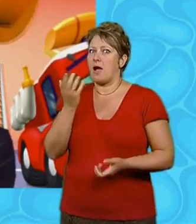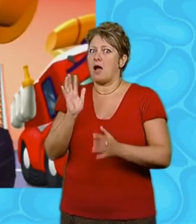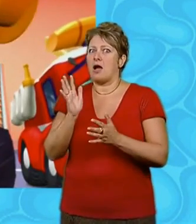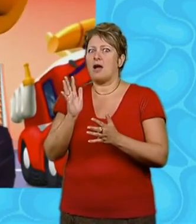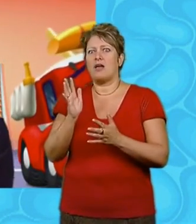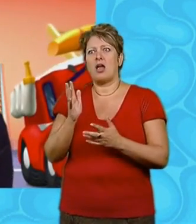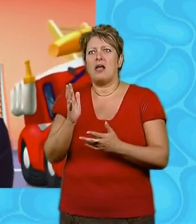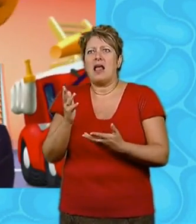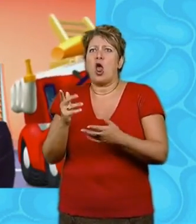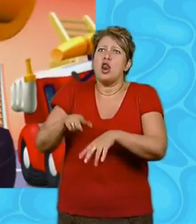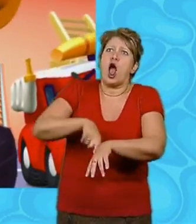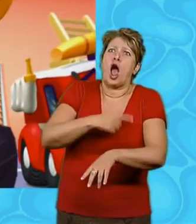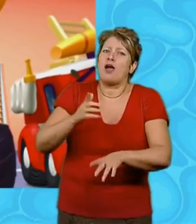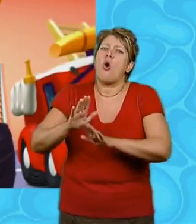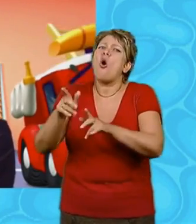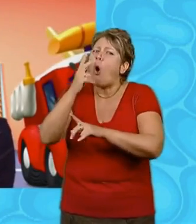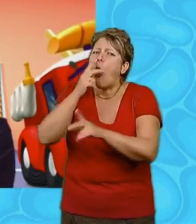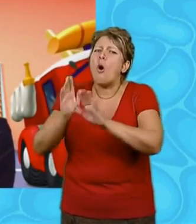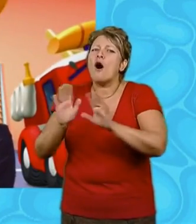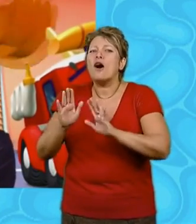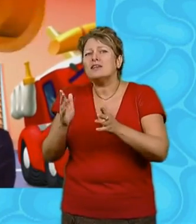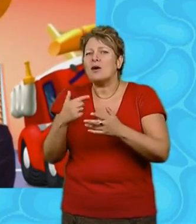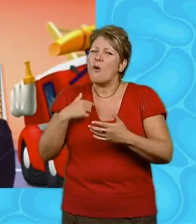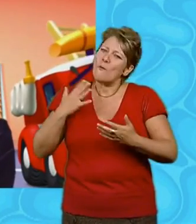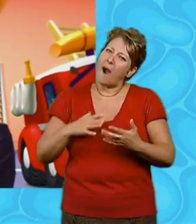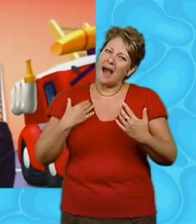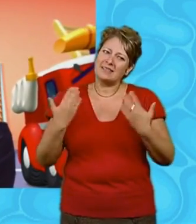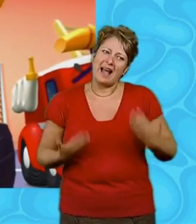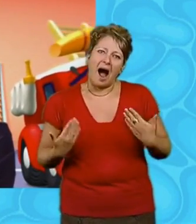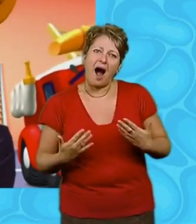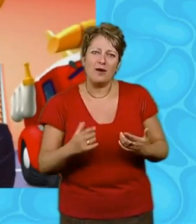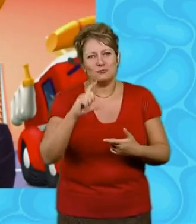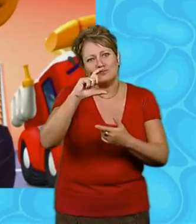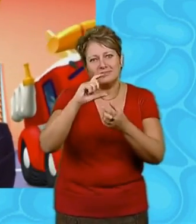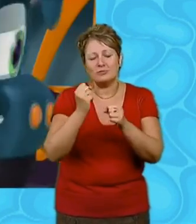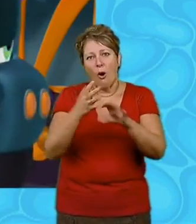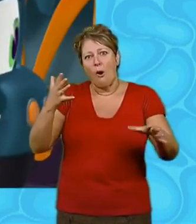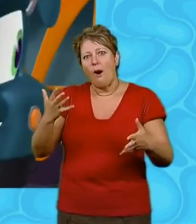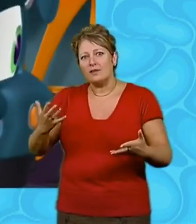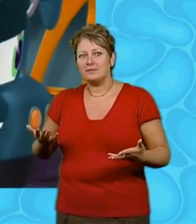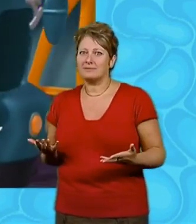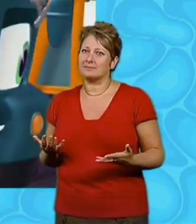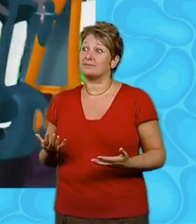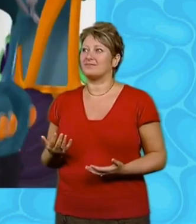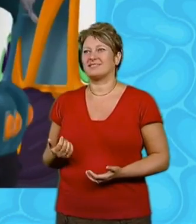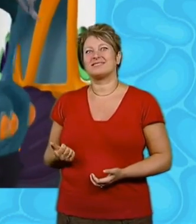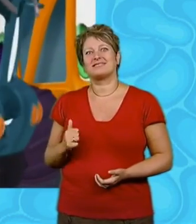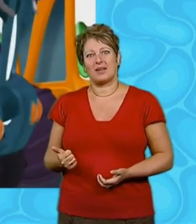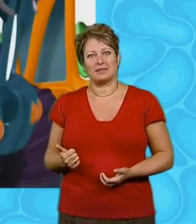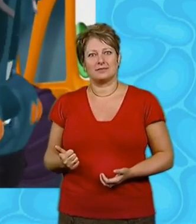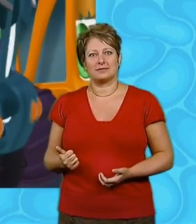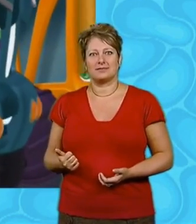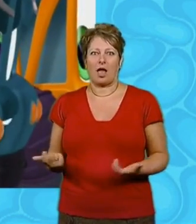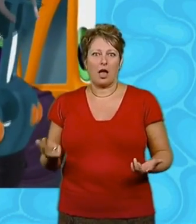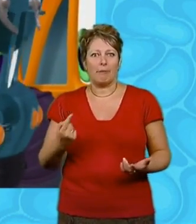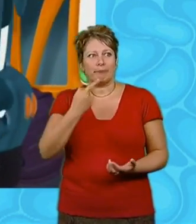I mean, not that you're old. It's just I really want one, sooner. Nice going, DJ. Trust